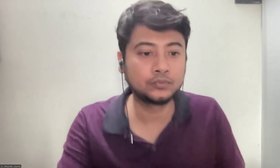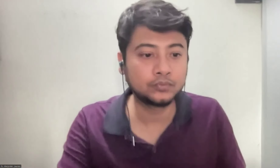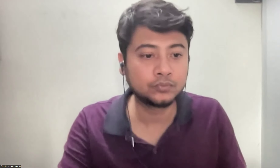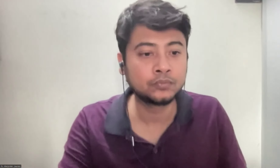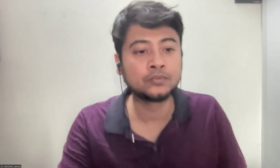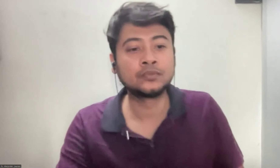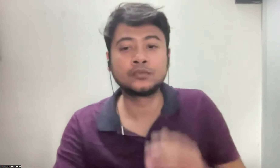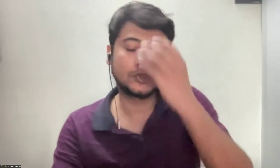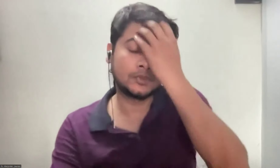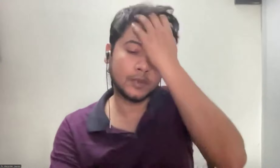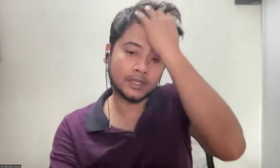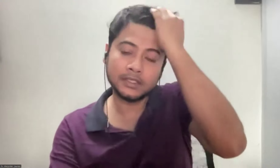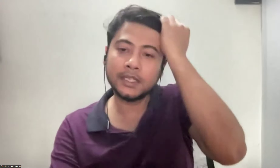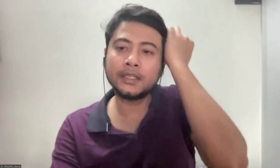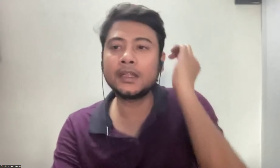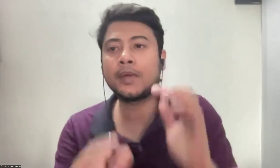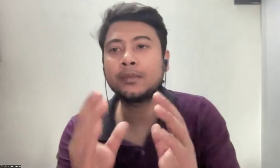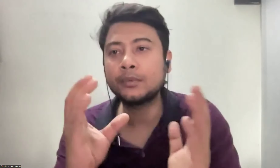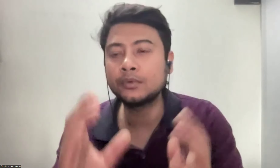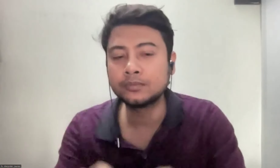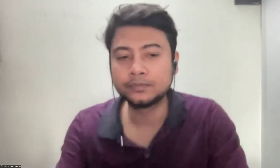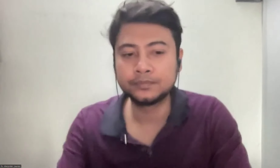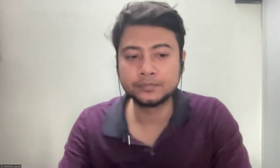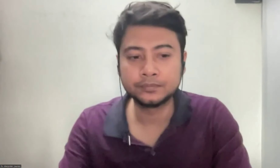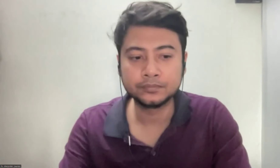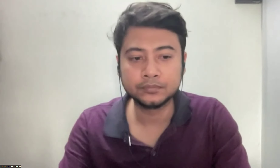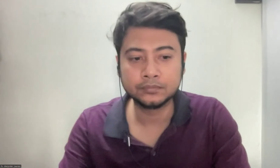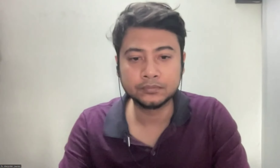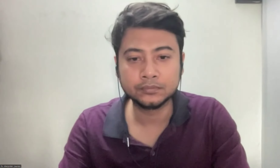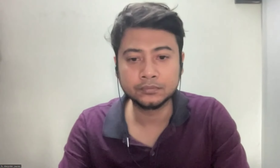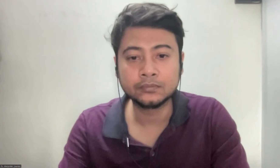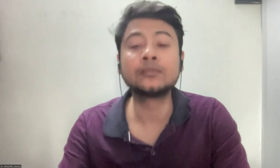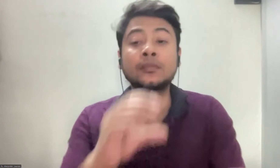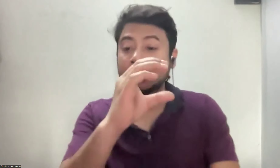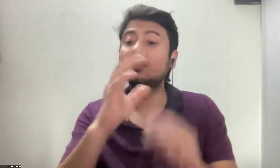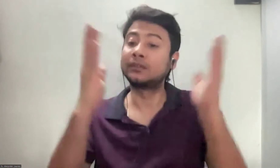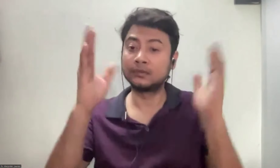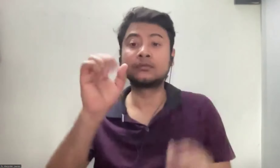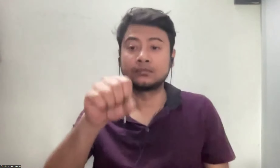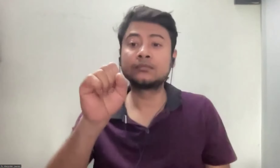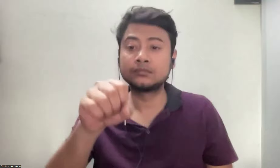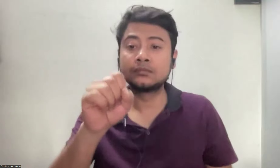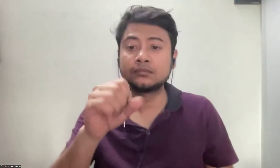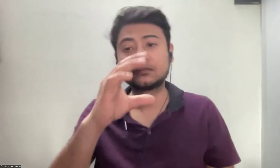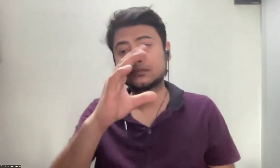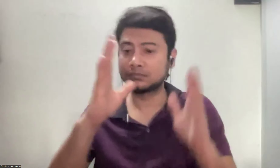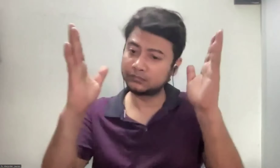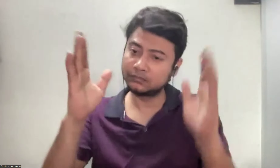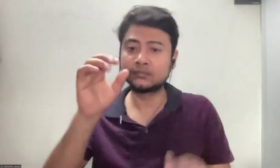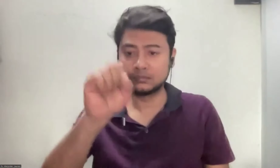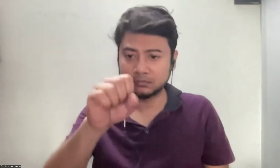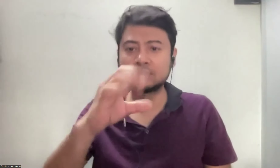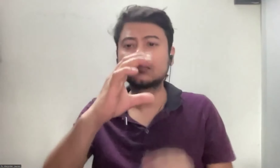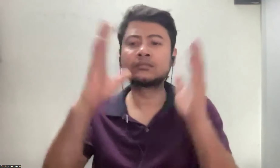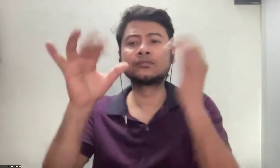Tulsi pot can be made to look beautiful. Mataji, and can... Chaitanya Mahaprabhu. Yes, definitely. You can keep in the feet of Chaitanya Mahaprabhu. He is